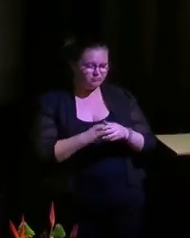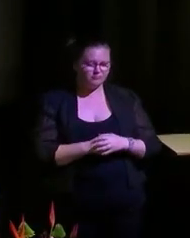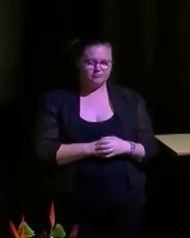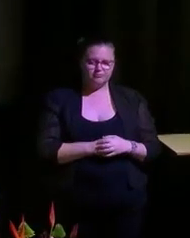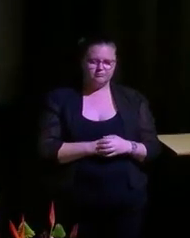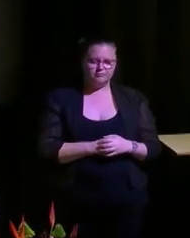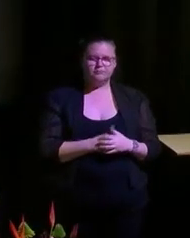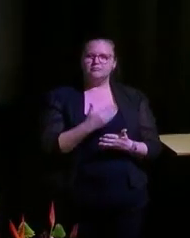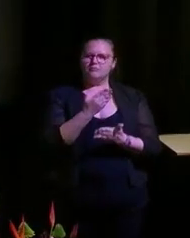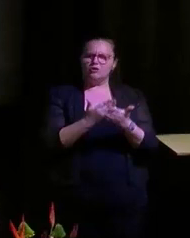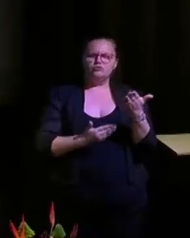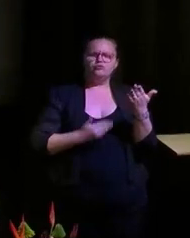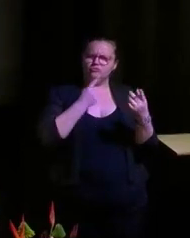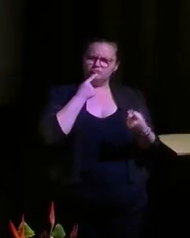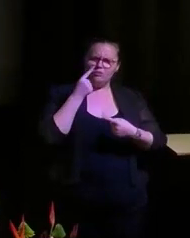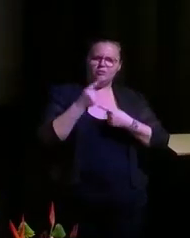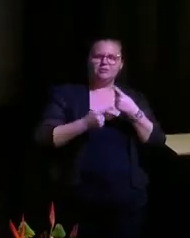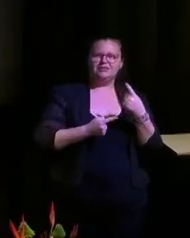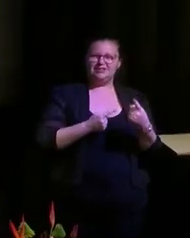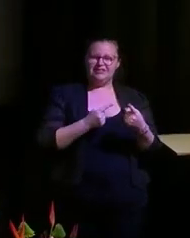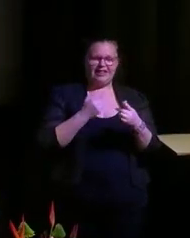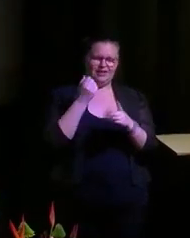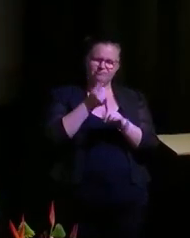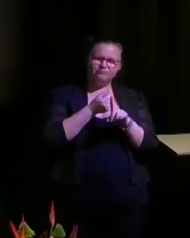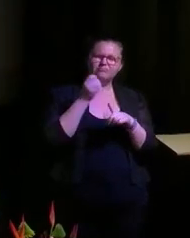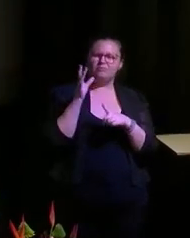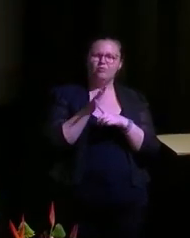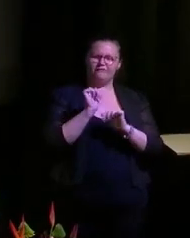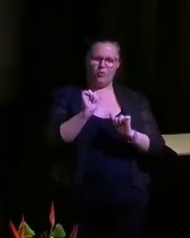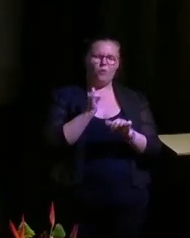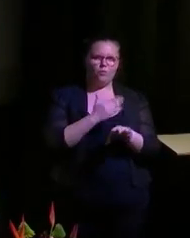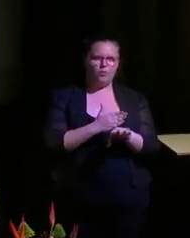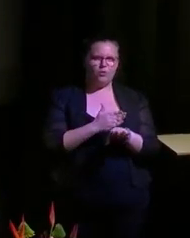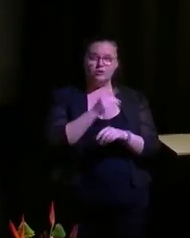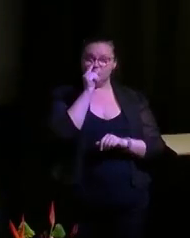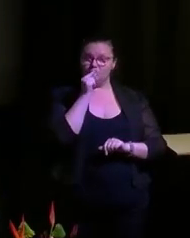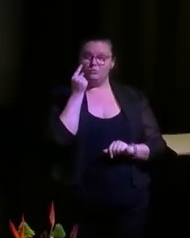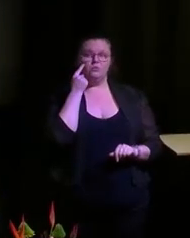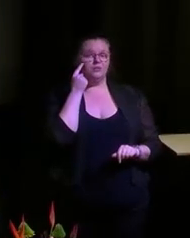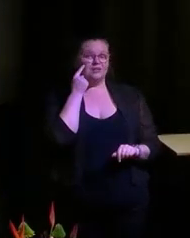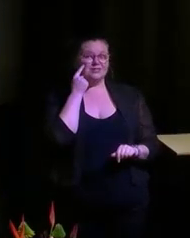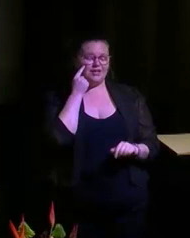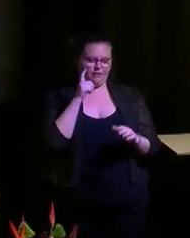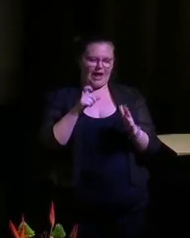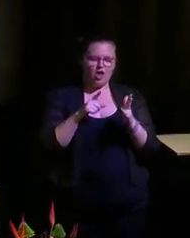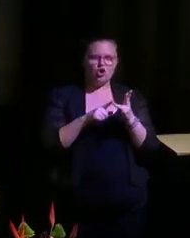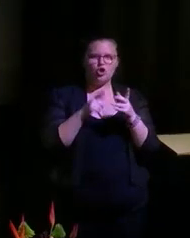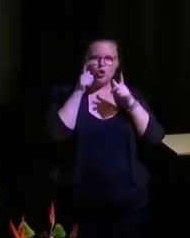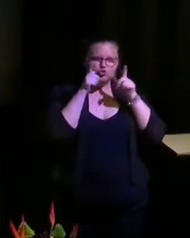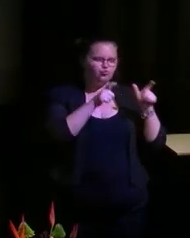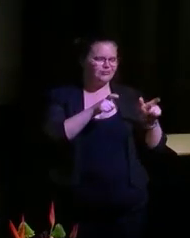sharing culture are an important part of her work. And as you can see from the curation of this